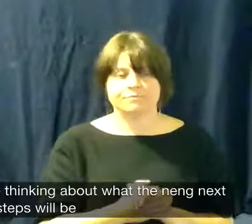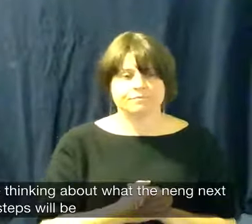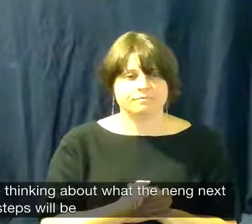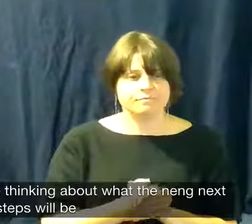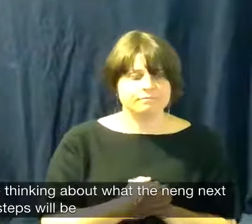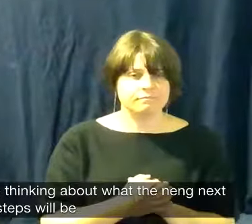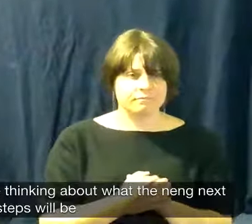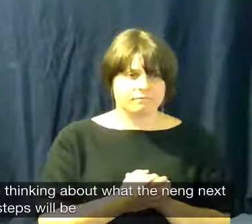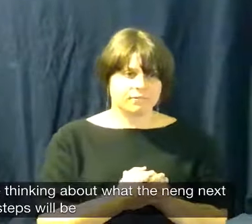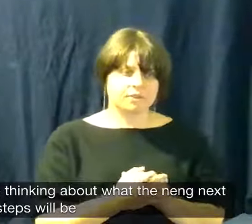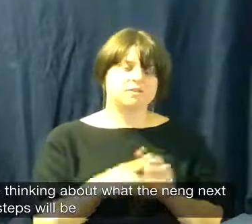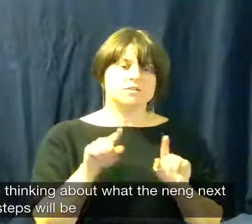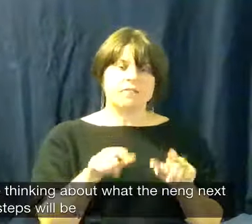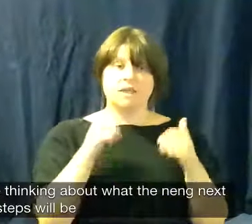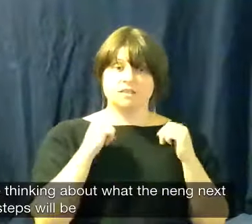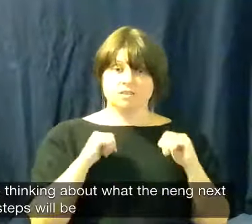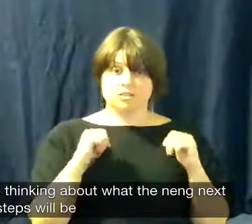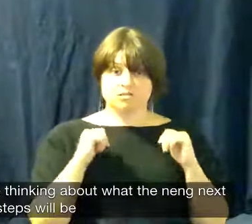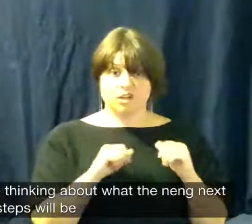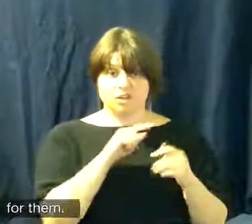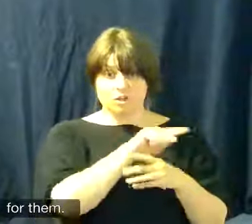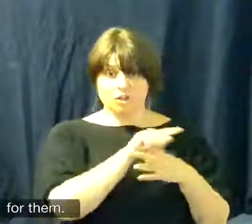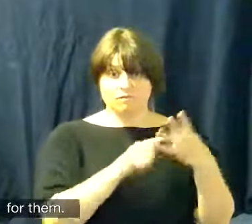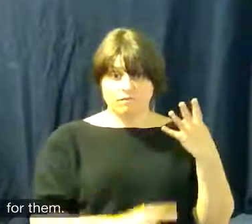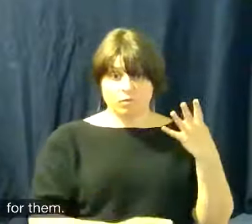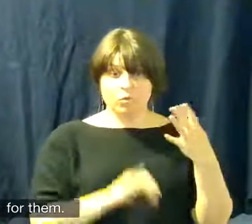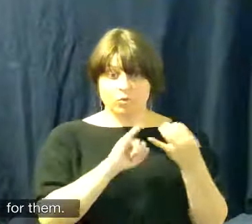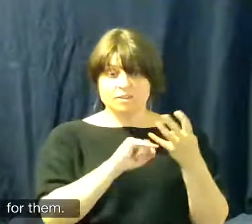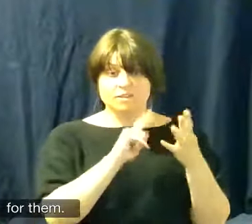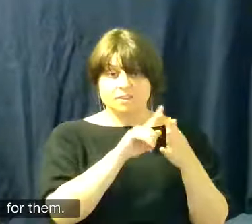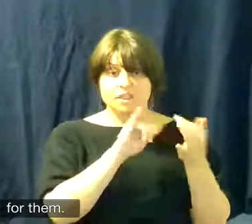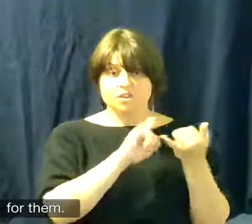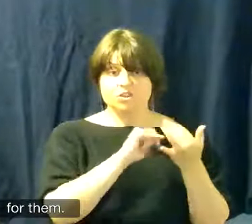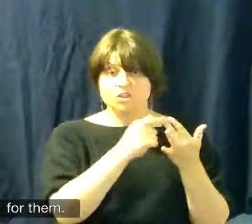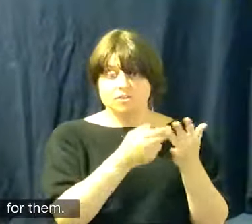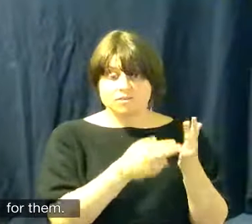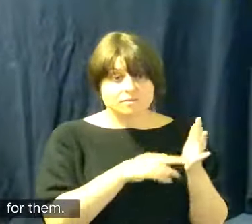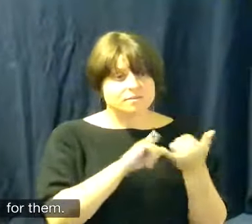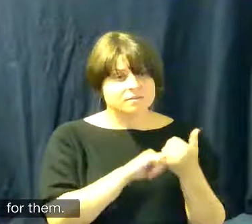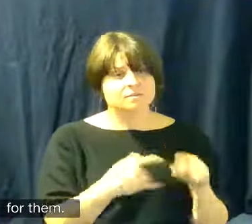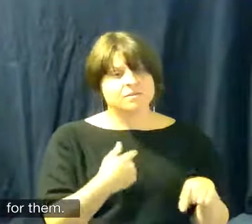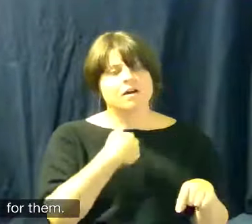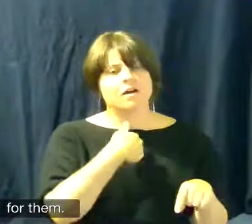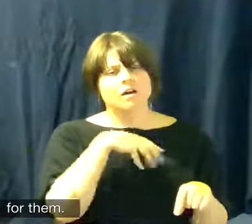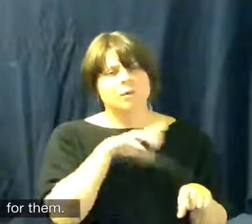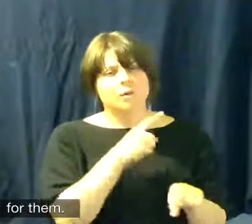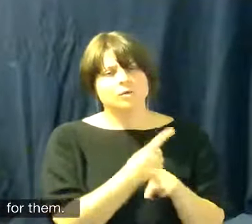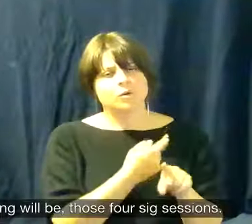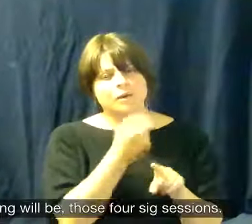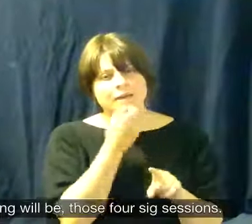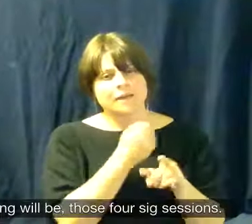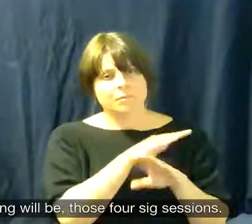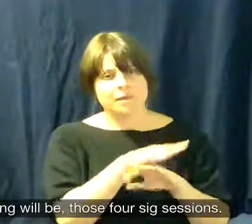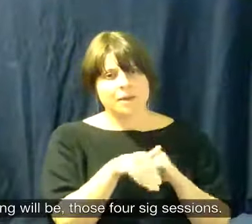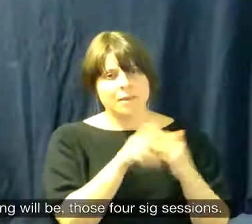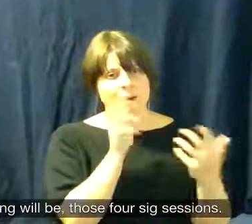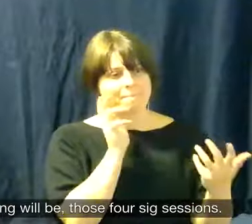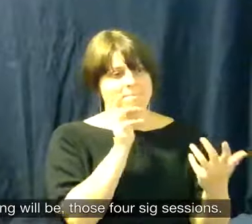So that's what the training will be, those 4 sessions. I wanted to talk a little bit now about